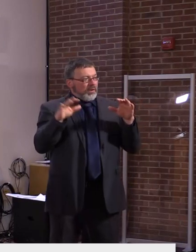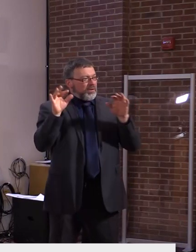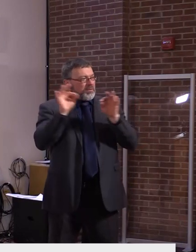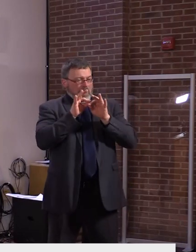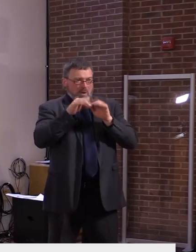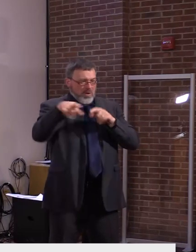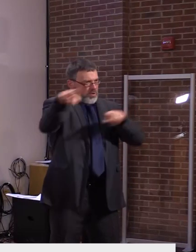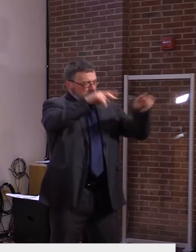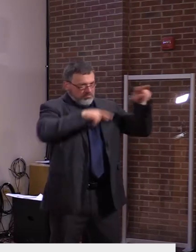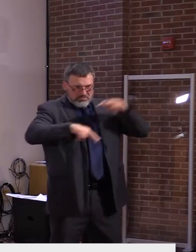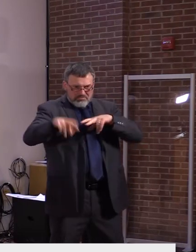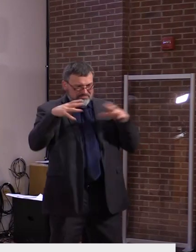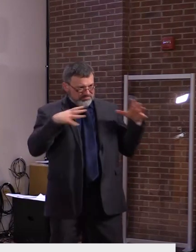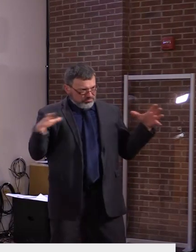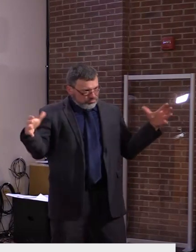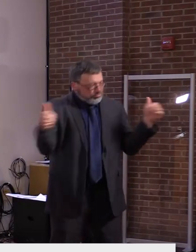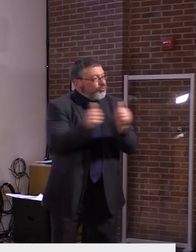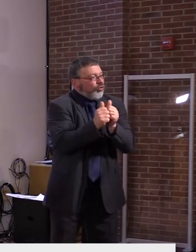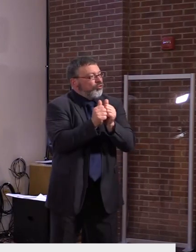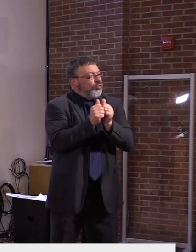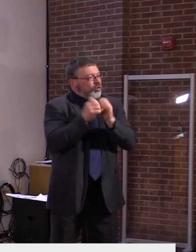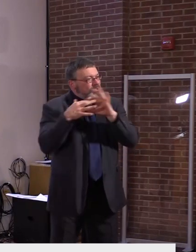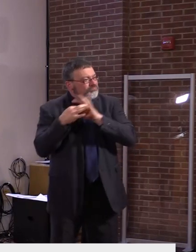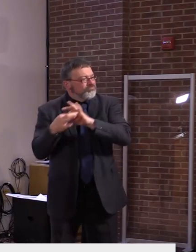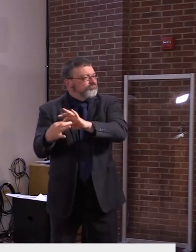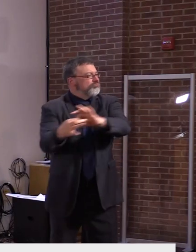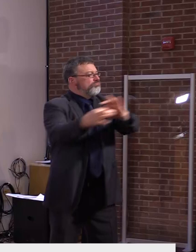remain united, the better off we will be.